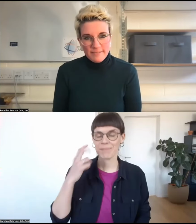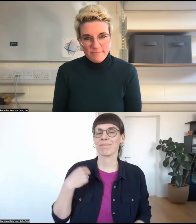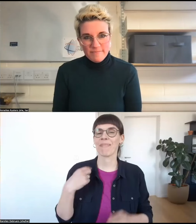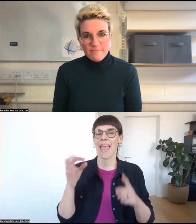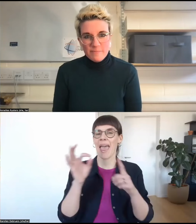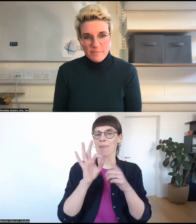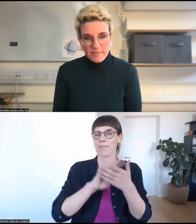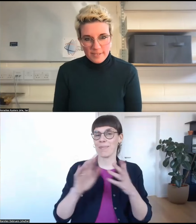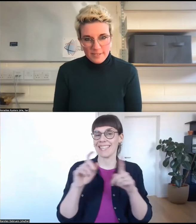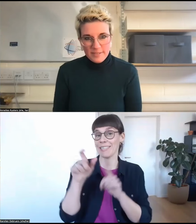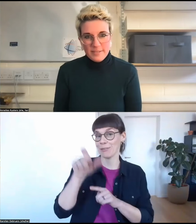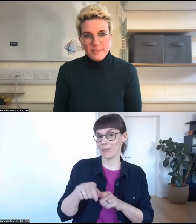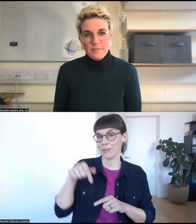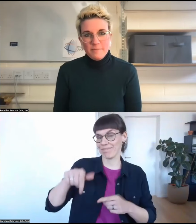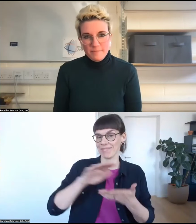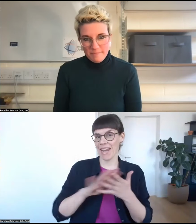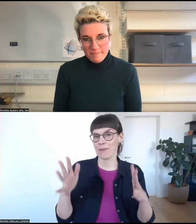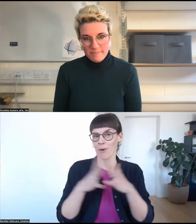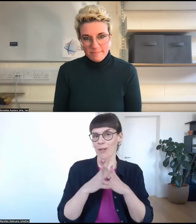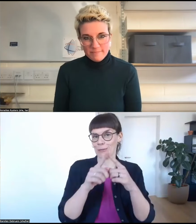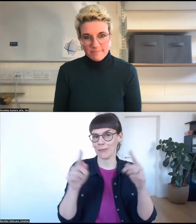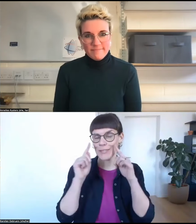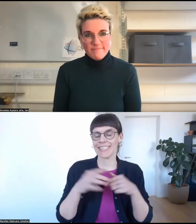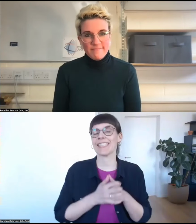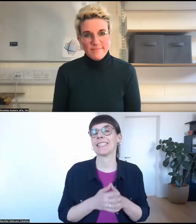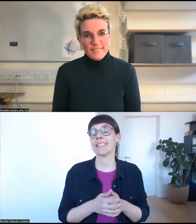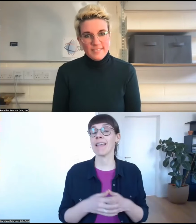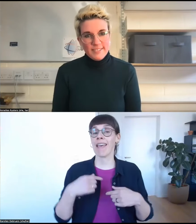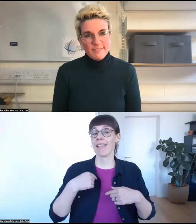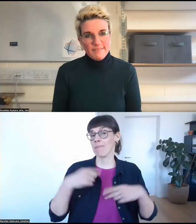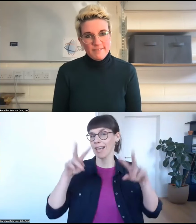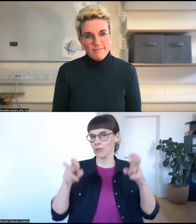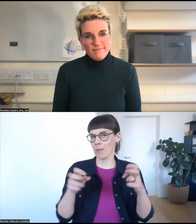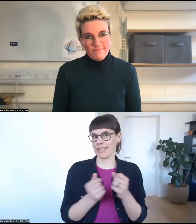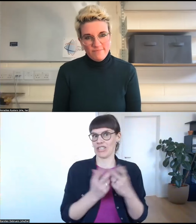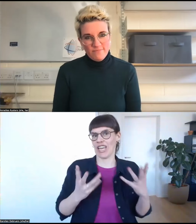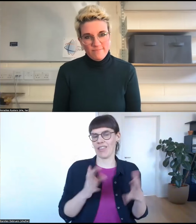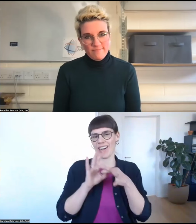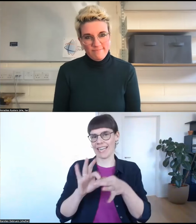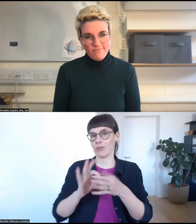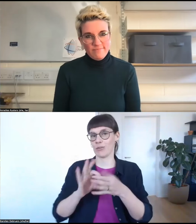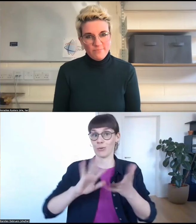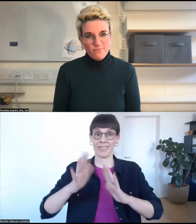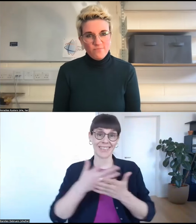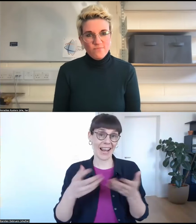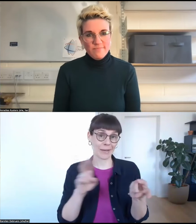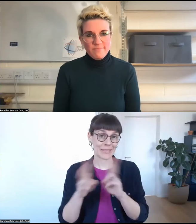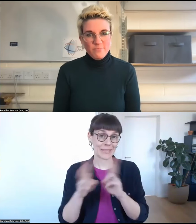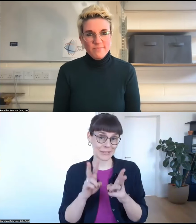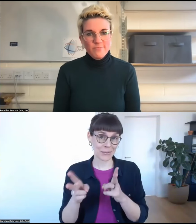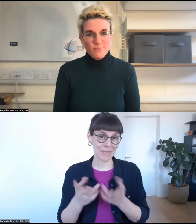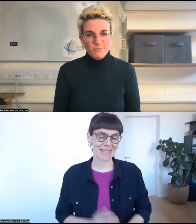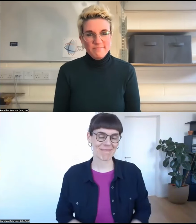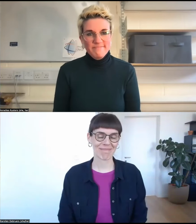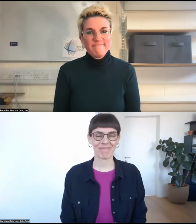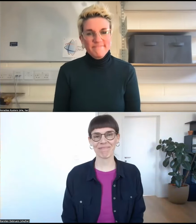Hi, I'm Caroline. I'm a PhD student at Heriot-Watt University as well. And my topic is gender